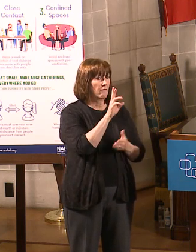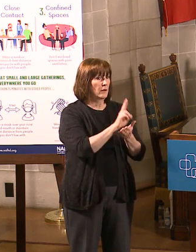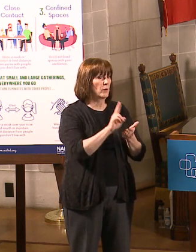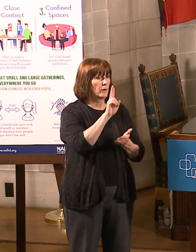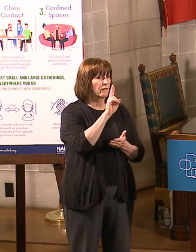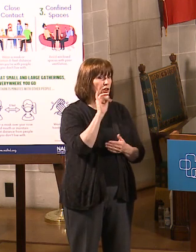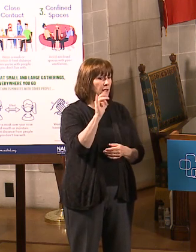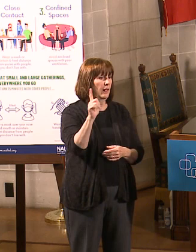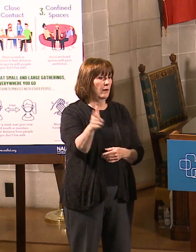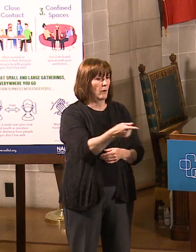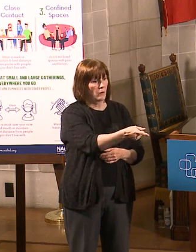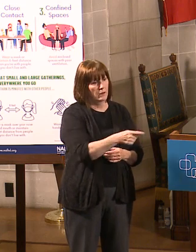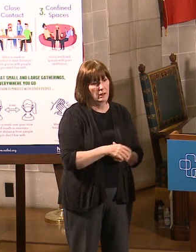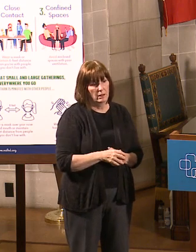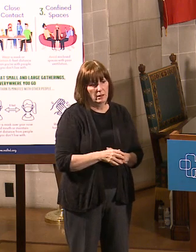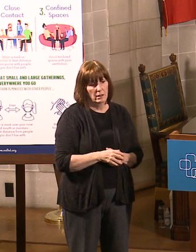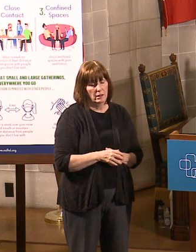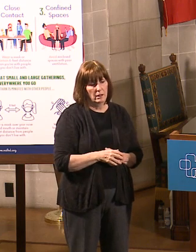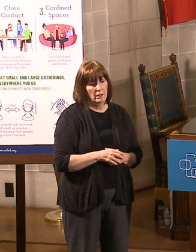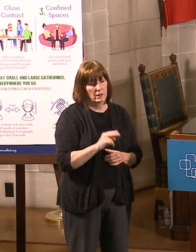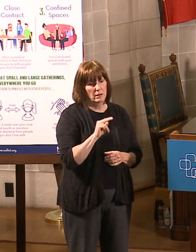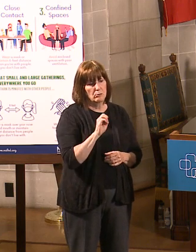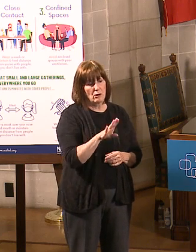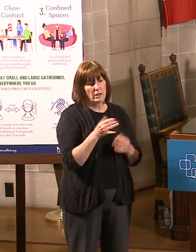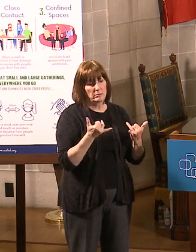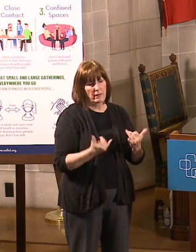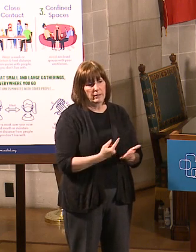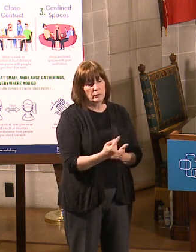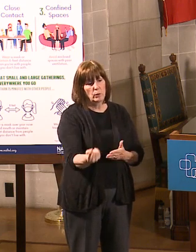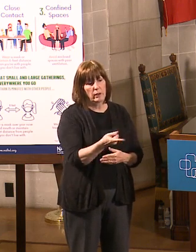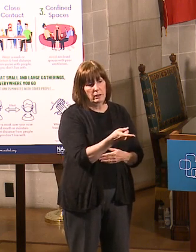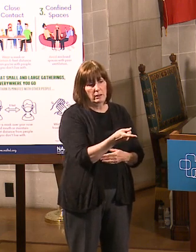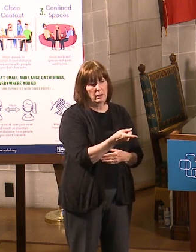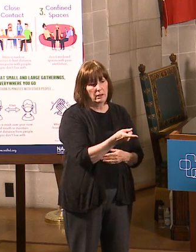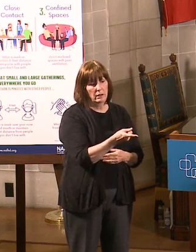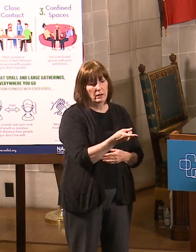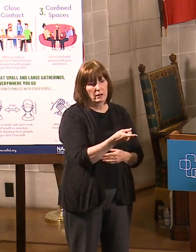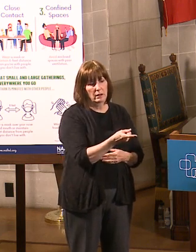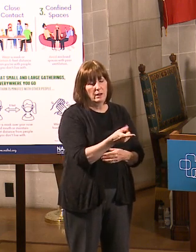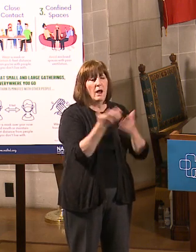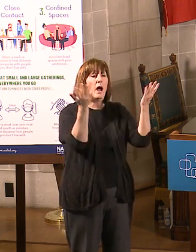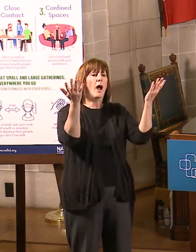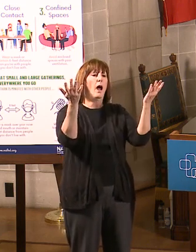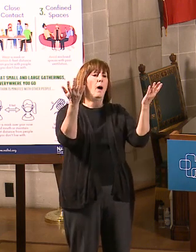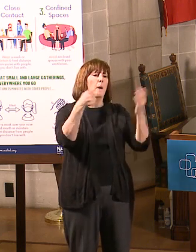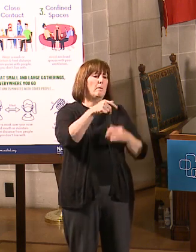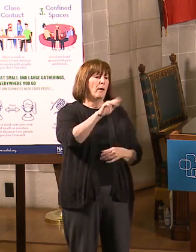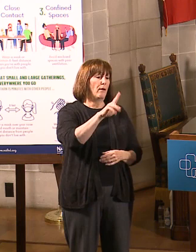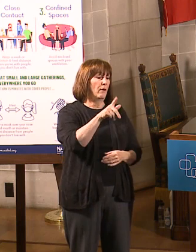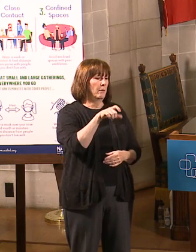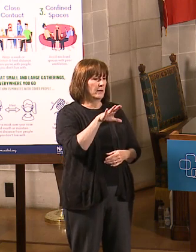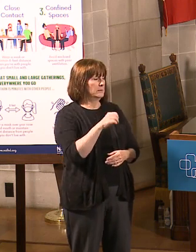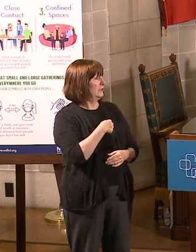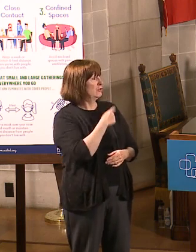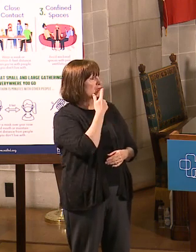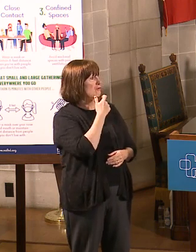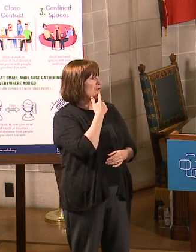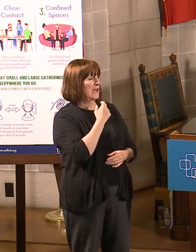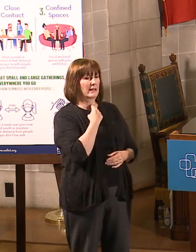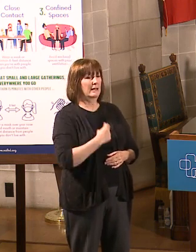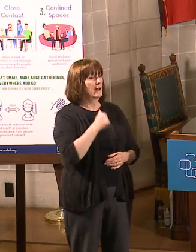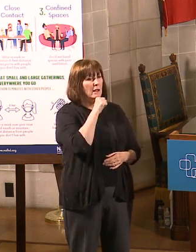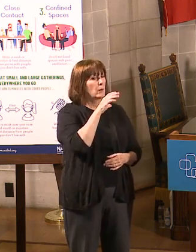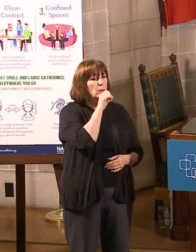of Illinois, who Nebraska's playing this week? Oh, you know what, Paul? It must just be the camera. This is a red tie, not an orange